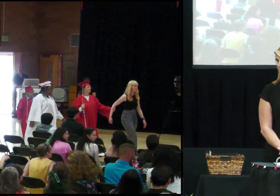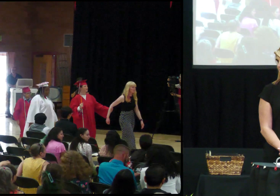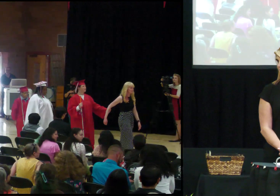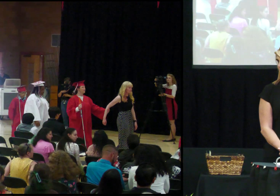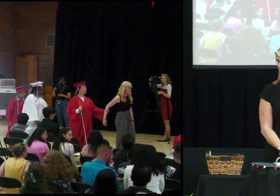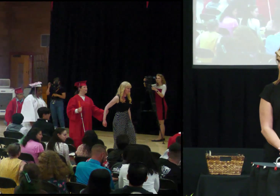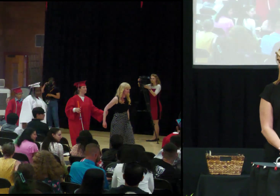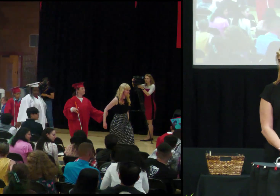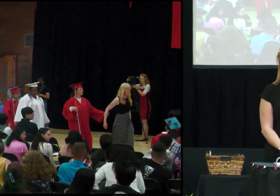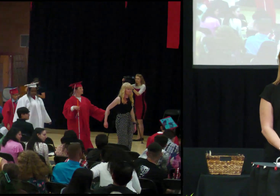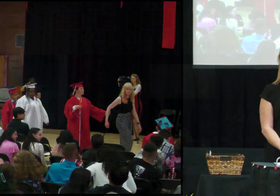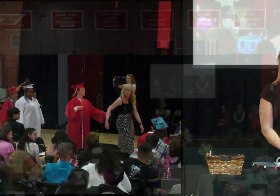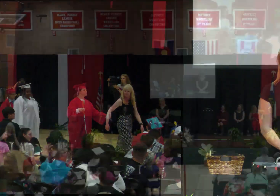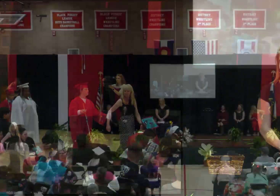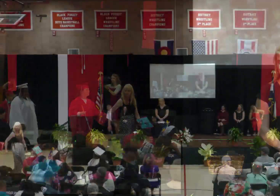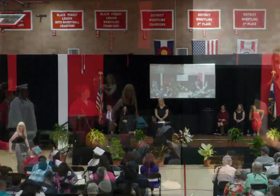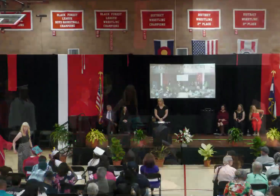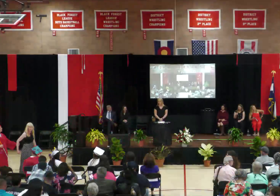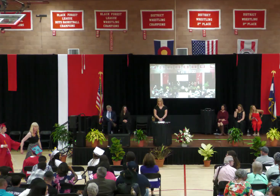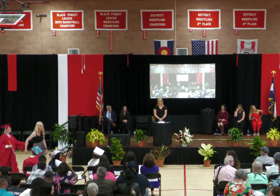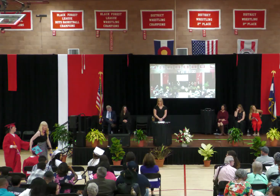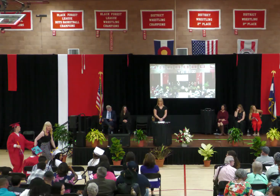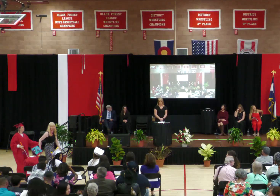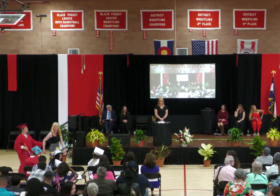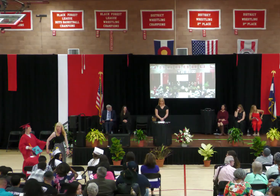Interim Superintendent Tara Spangler is back at the podium.